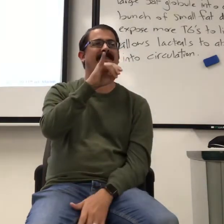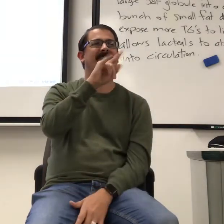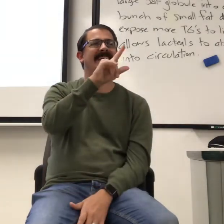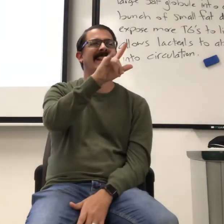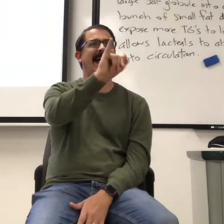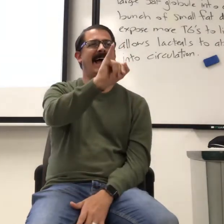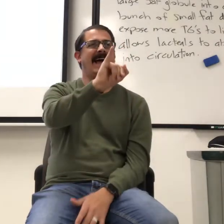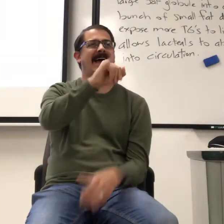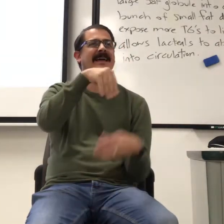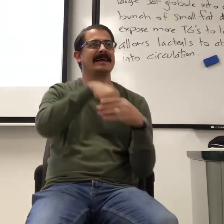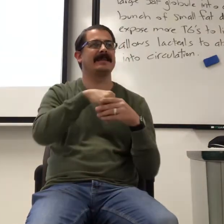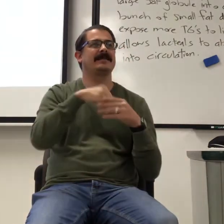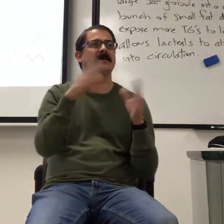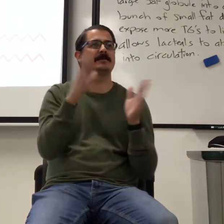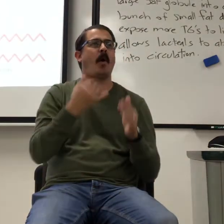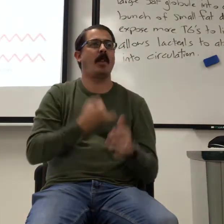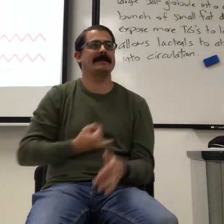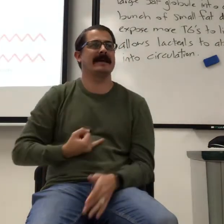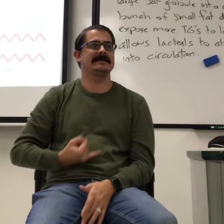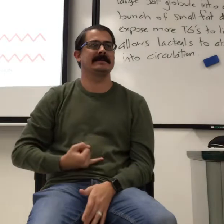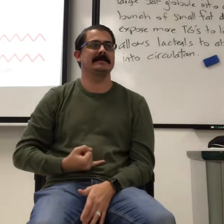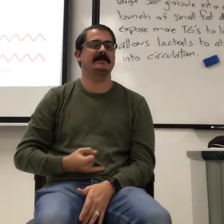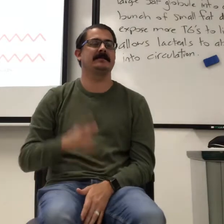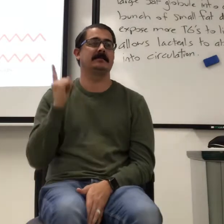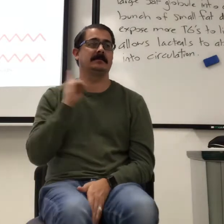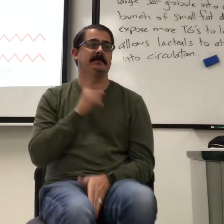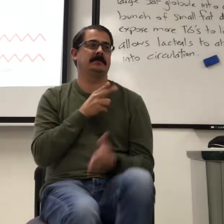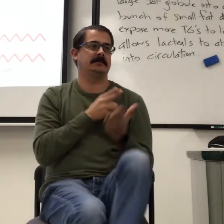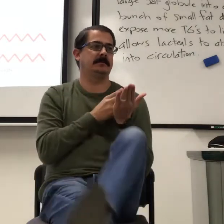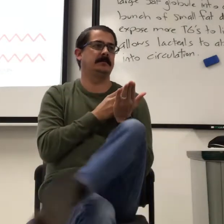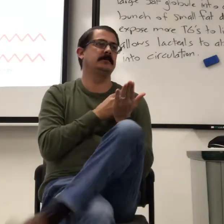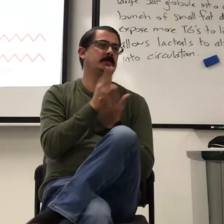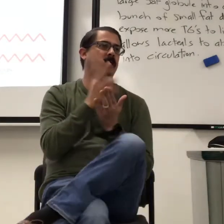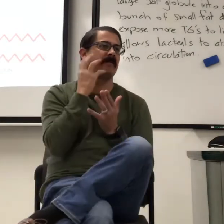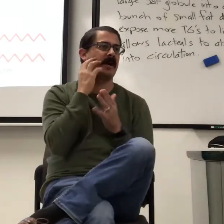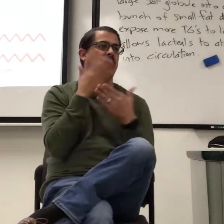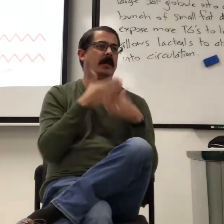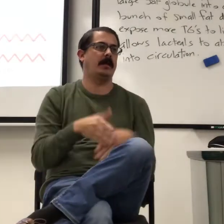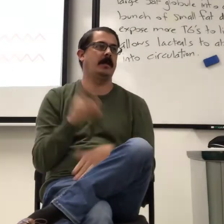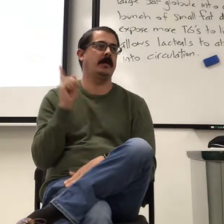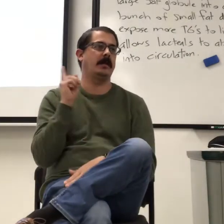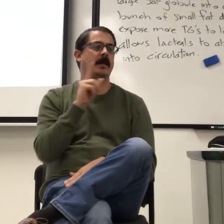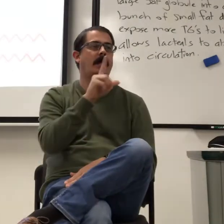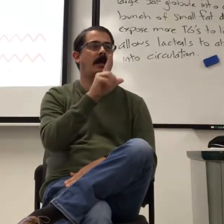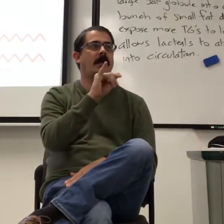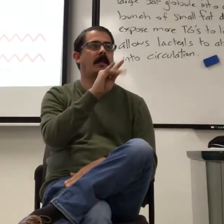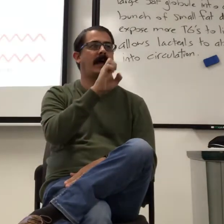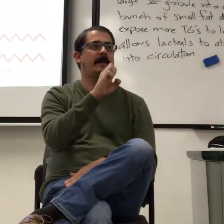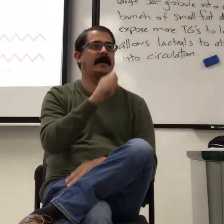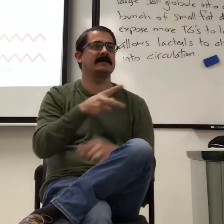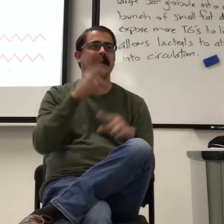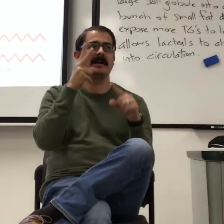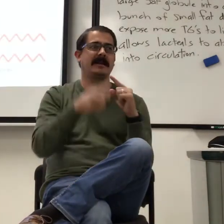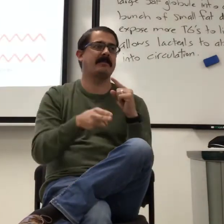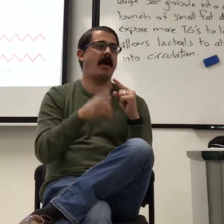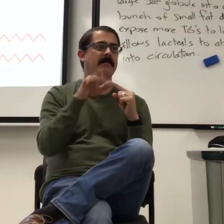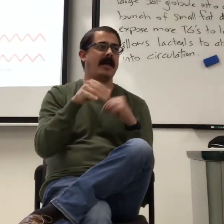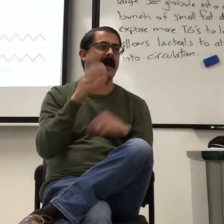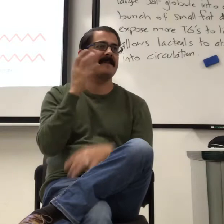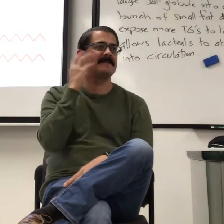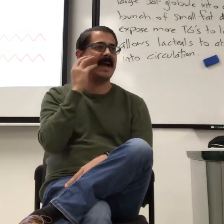intestine. Here's true fat digestion. Here's lipase cleaving off the free fatty